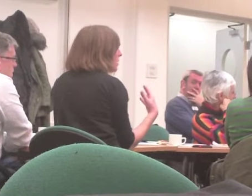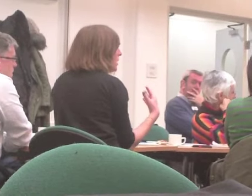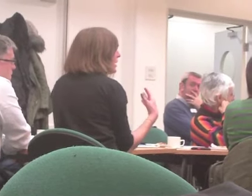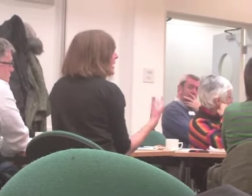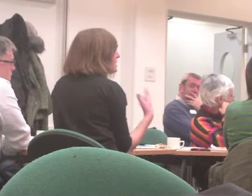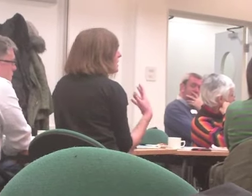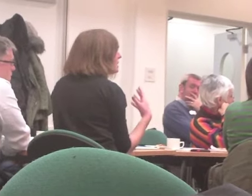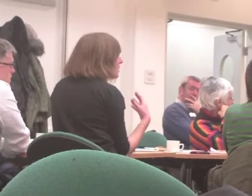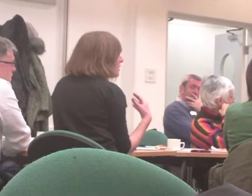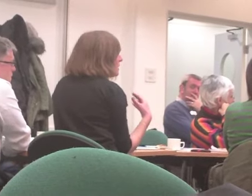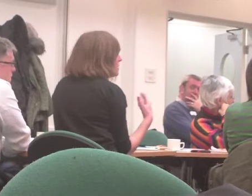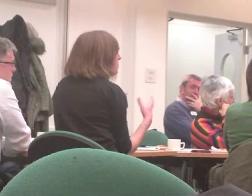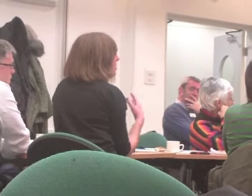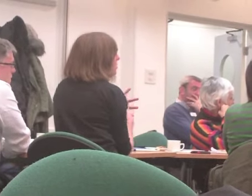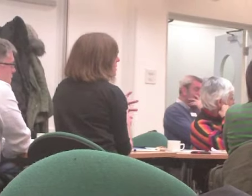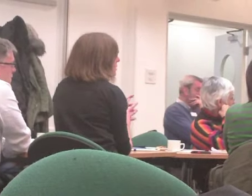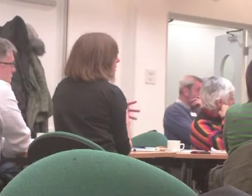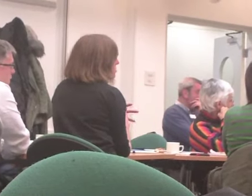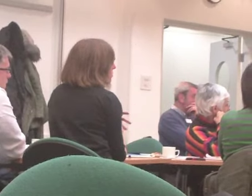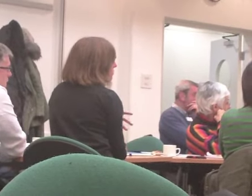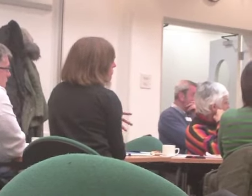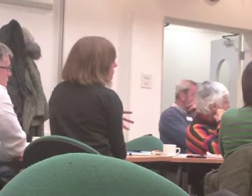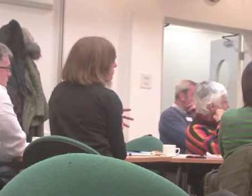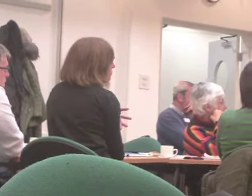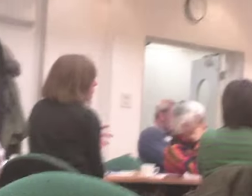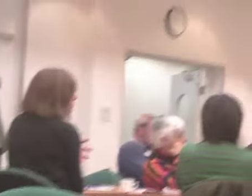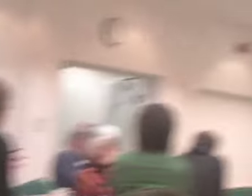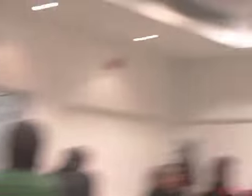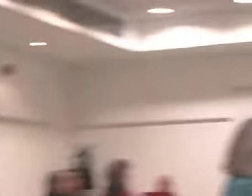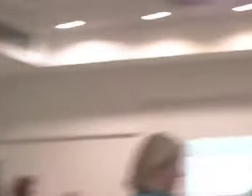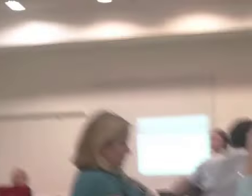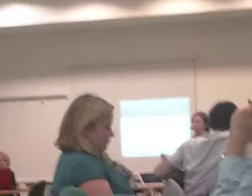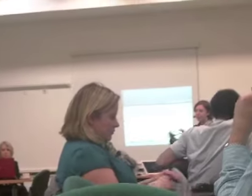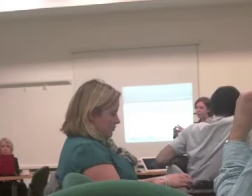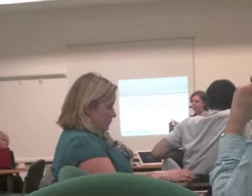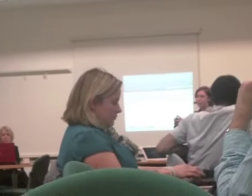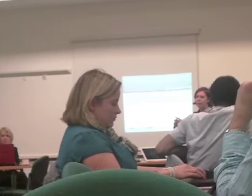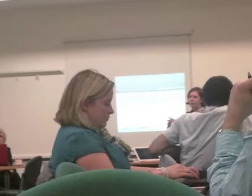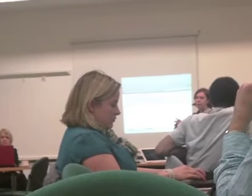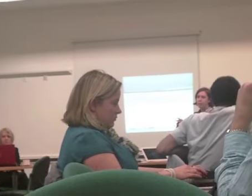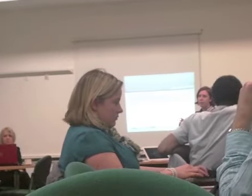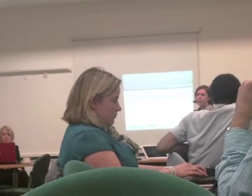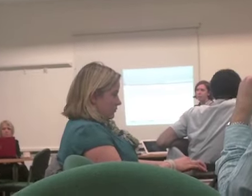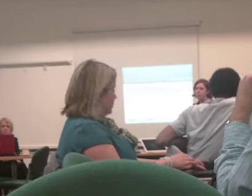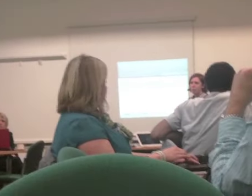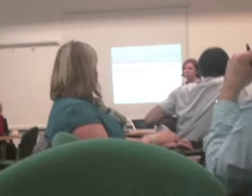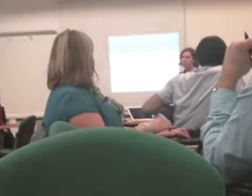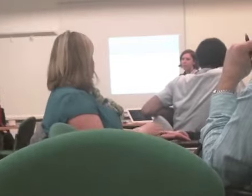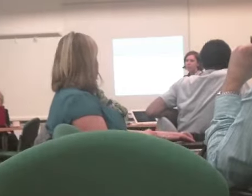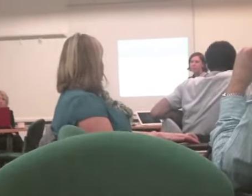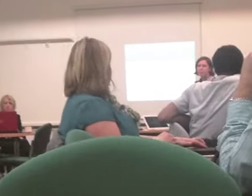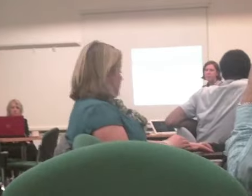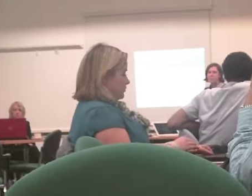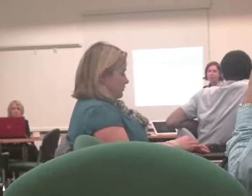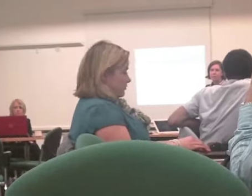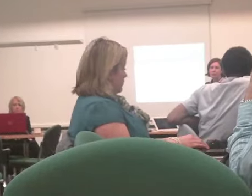way of connecting? See, it seems to be a space, basically the kids go there and they meet, say, once, twice a week.